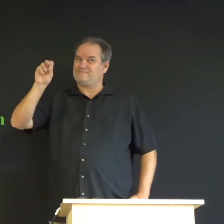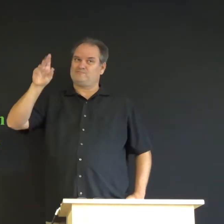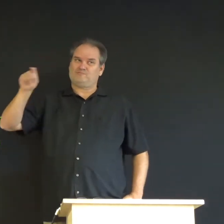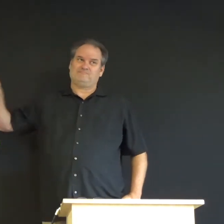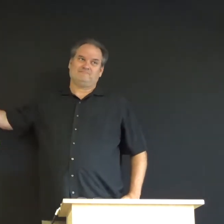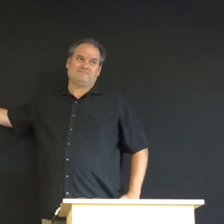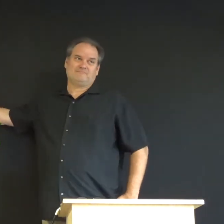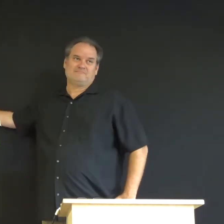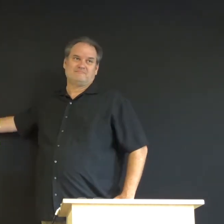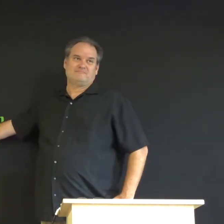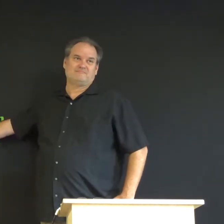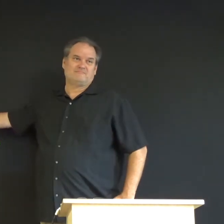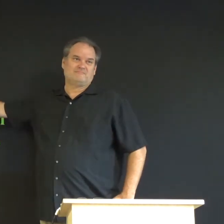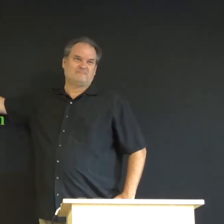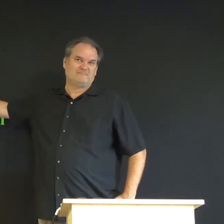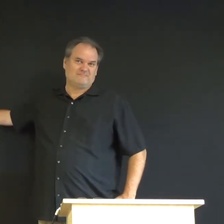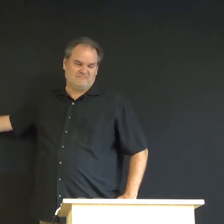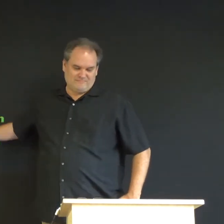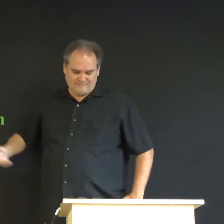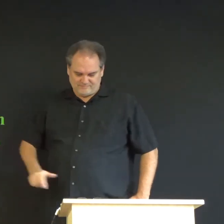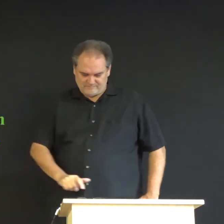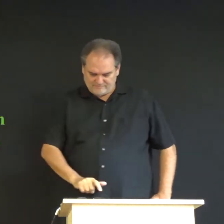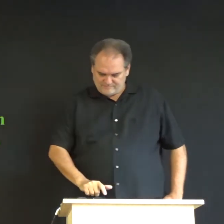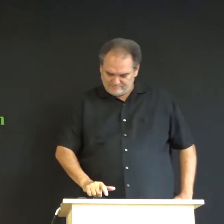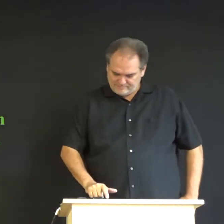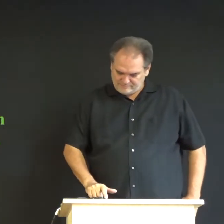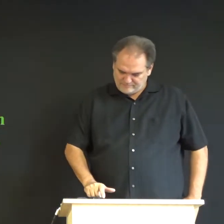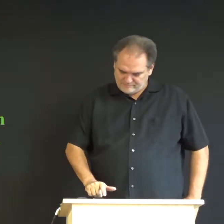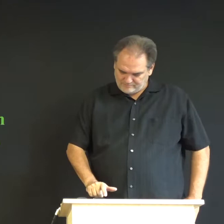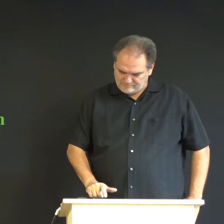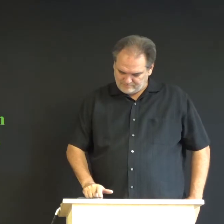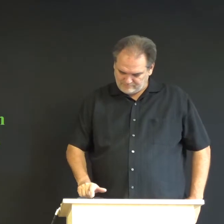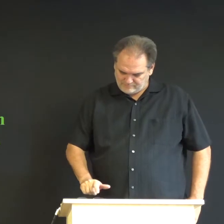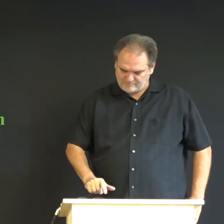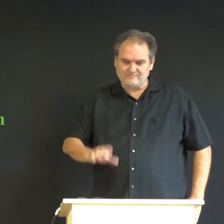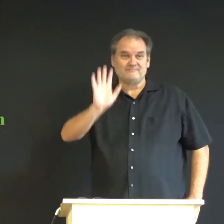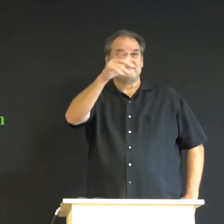Okay, so watch out. Do we believe that he exists? And do we?